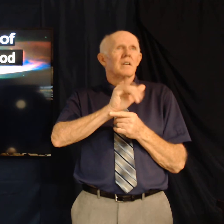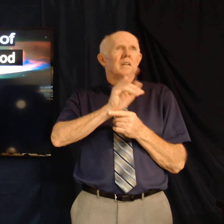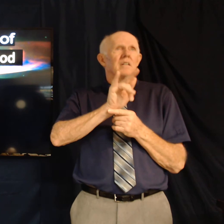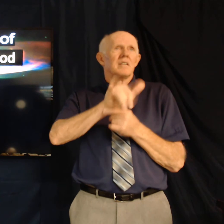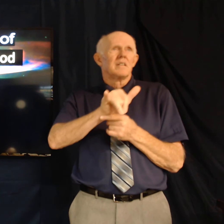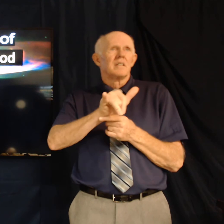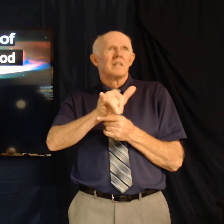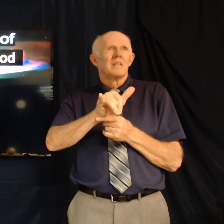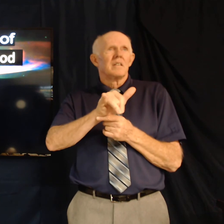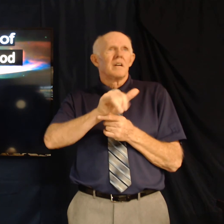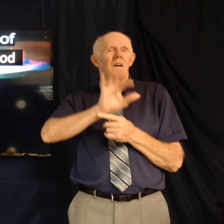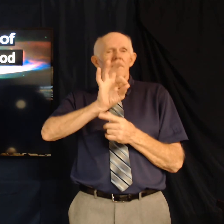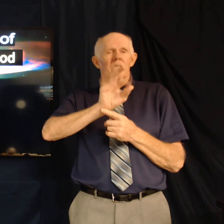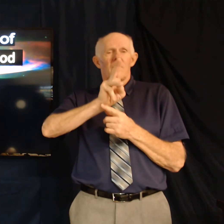You tell to